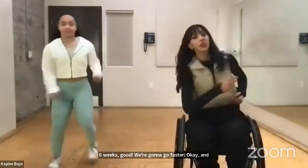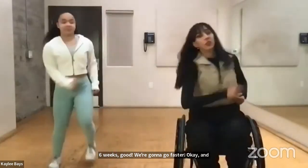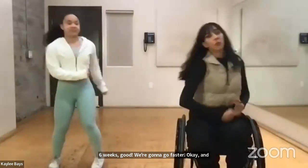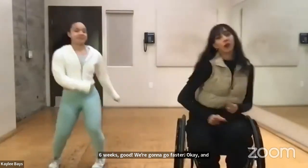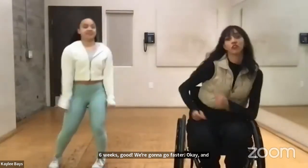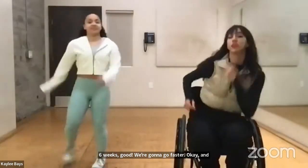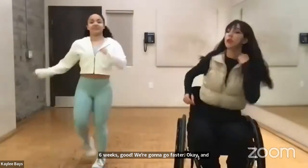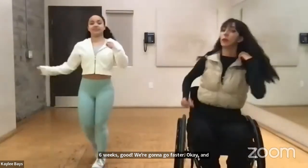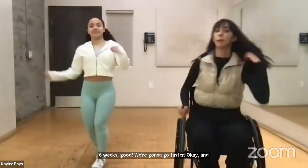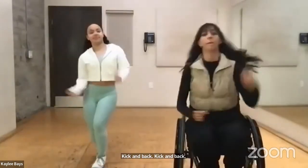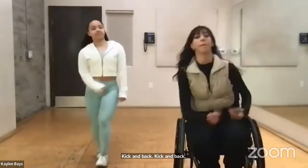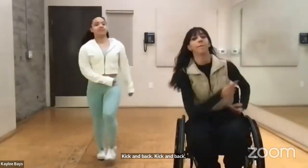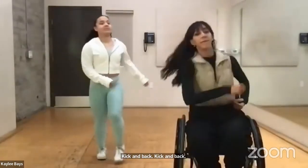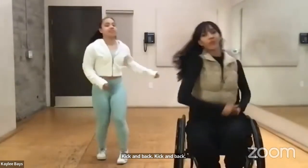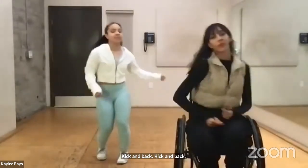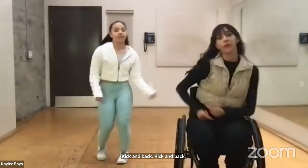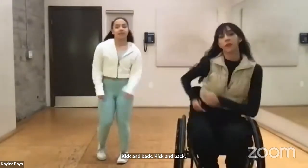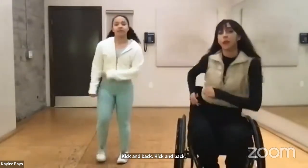march, march.